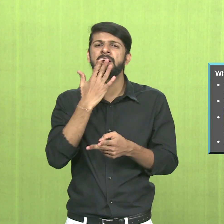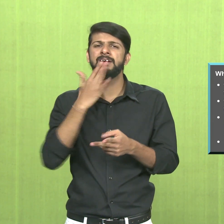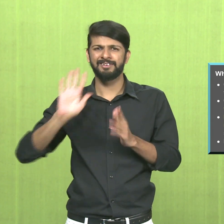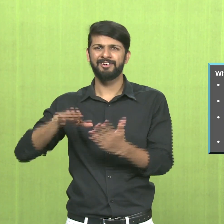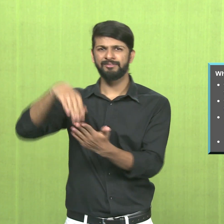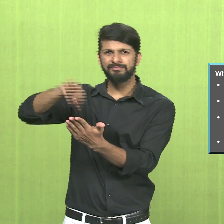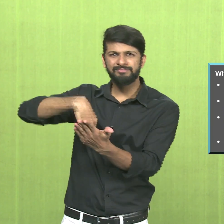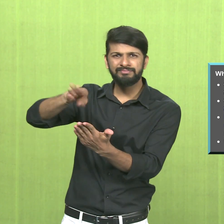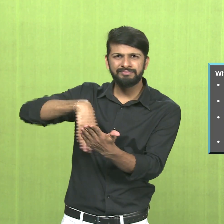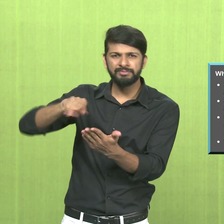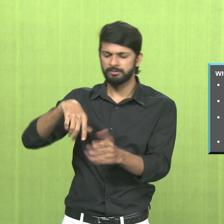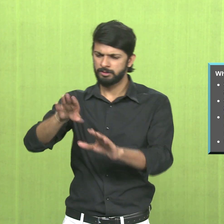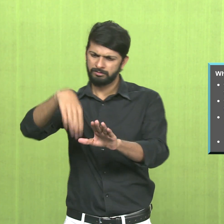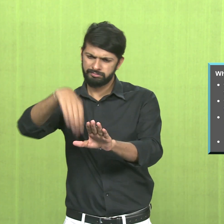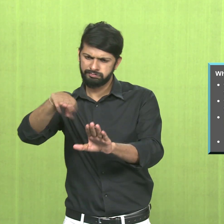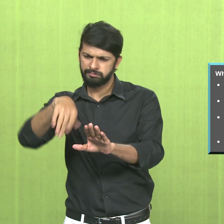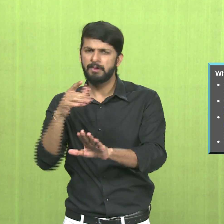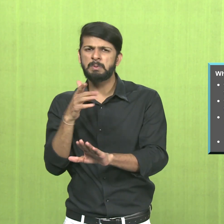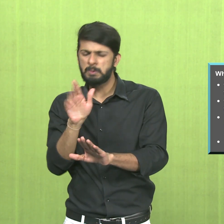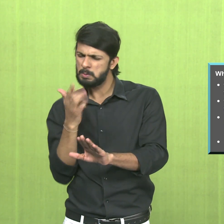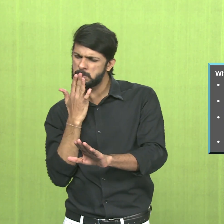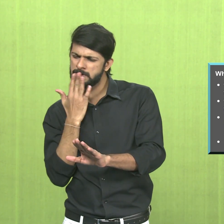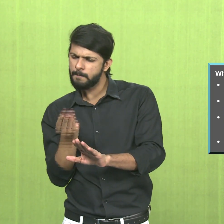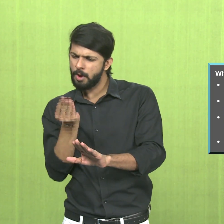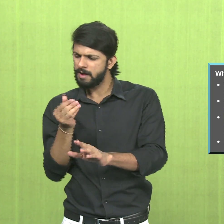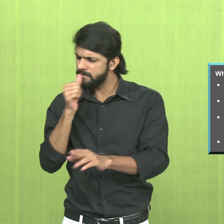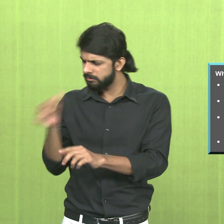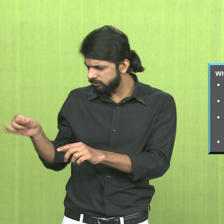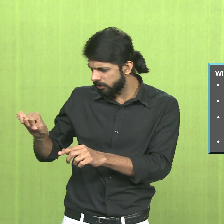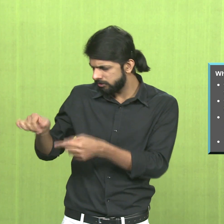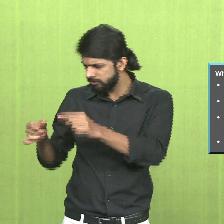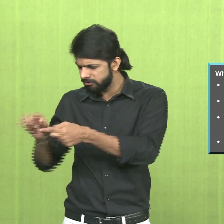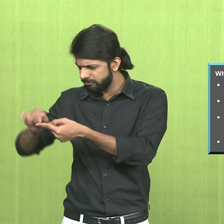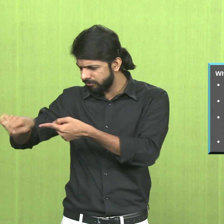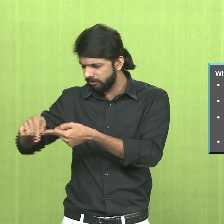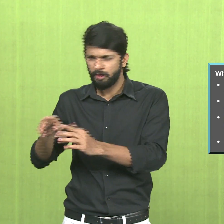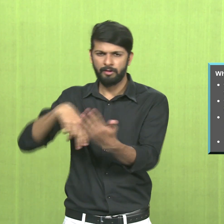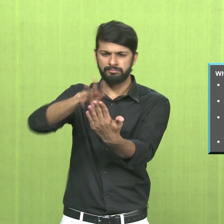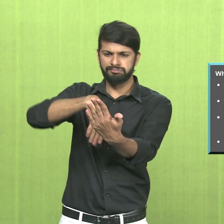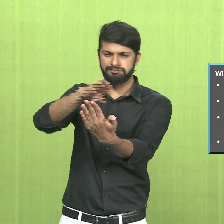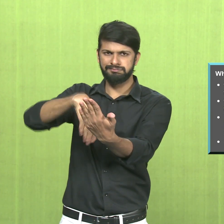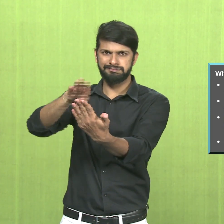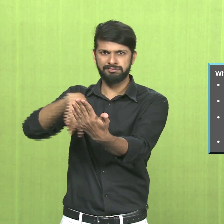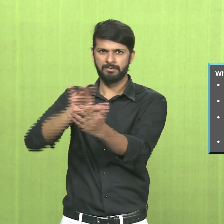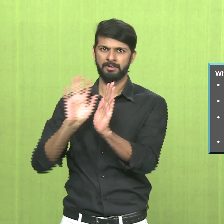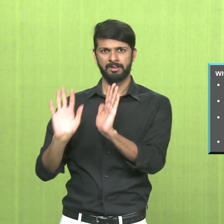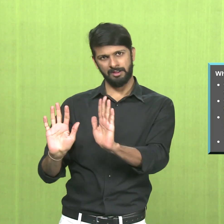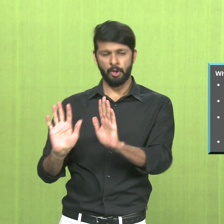when you use oil color, watercolor, you do have a palette. You can use a